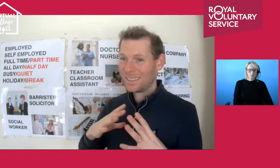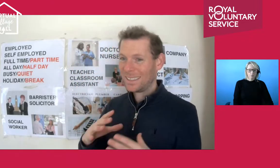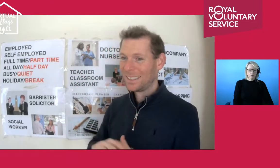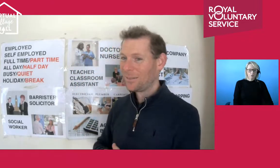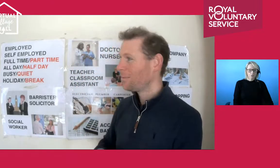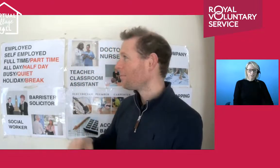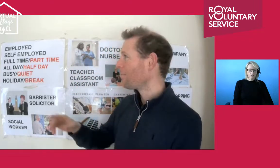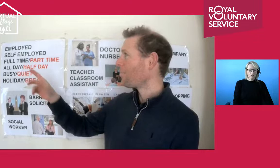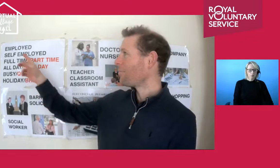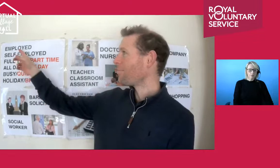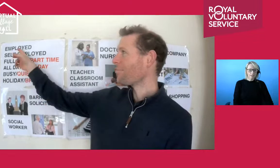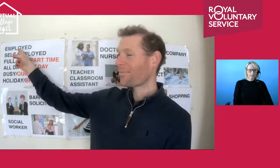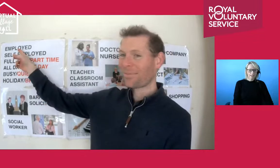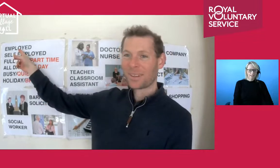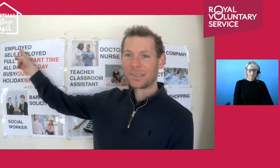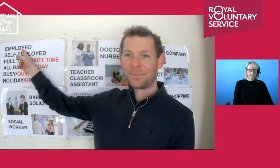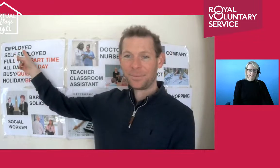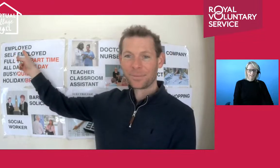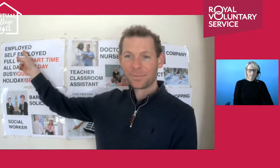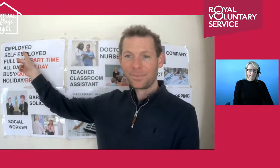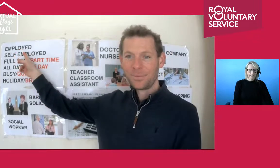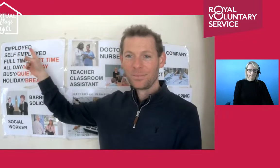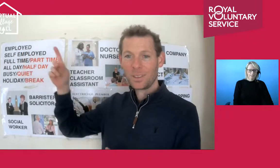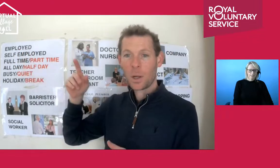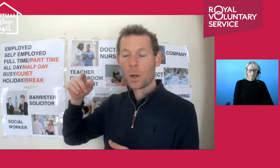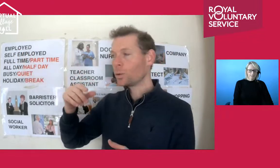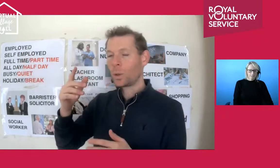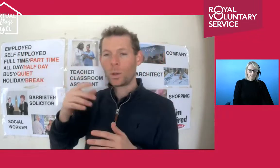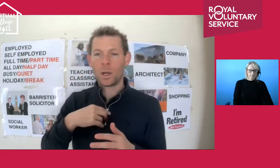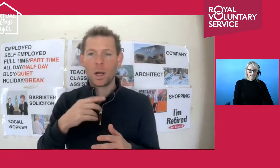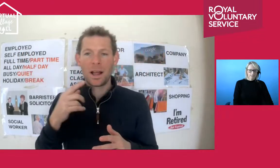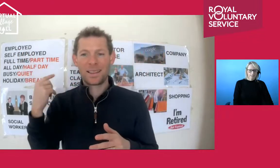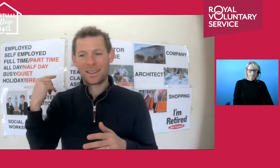Okay, so we'll move on to the new topic.